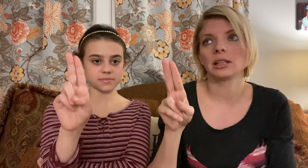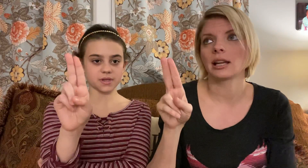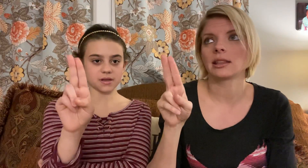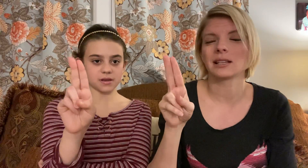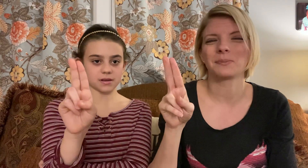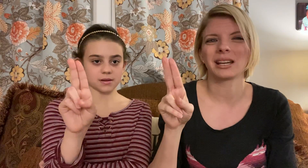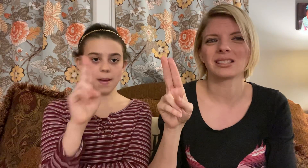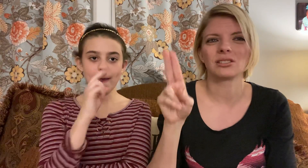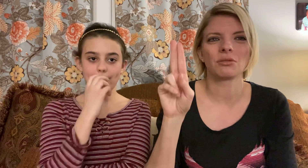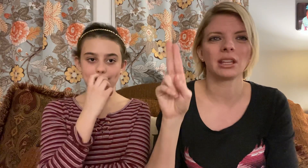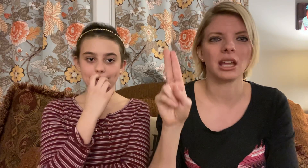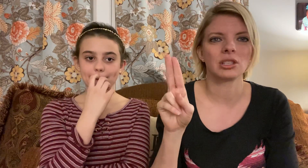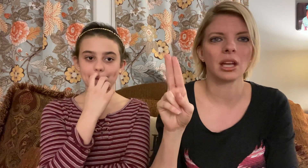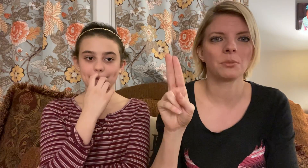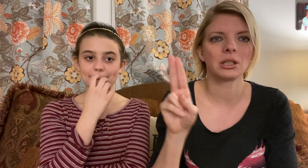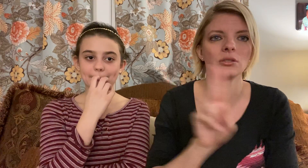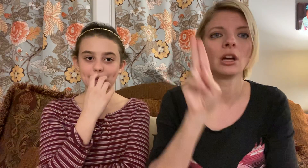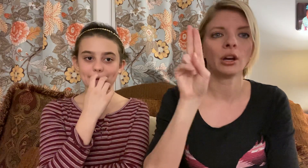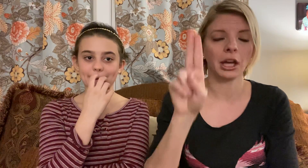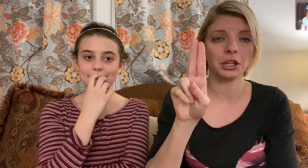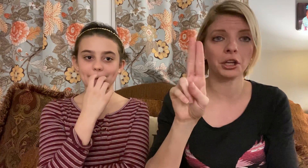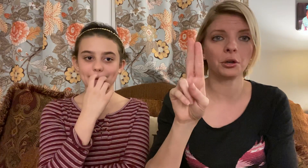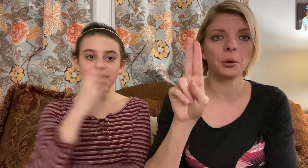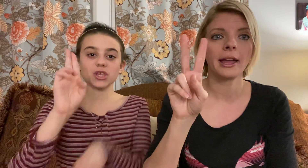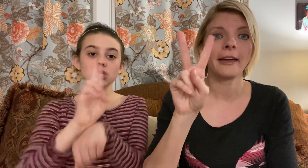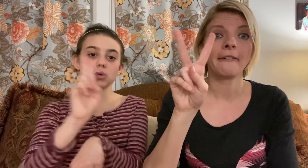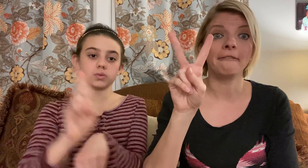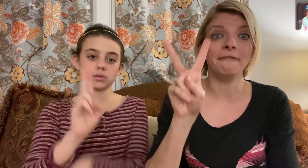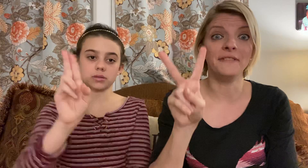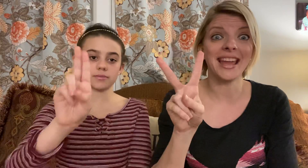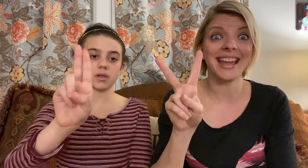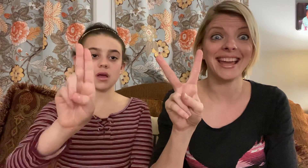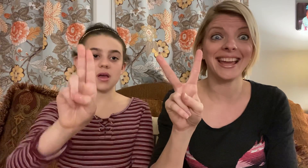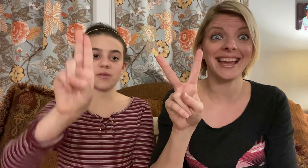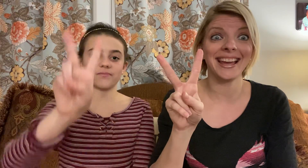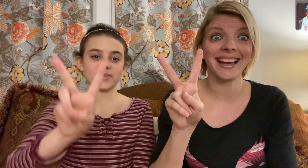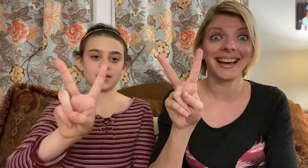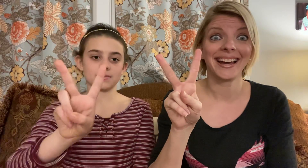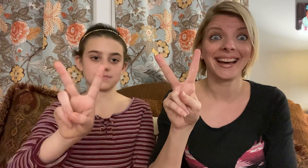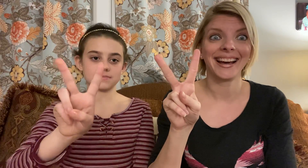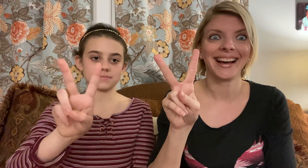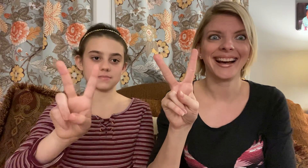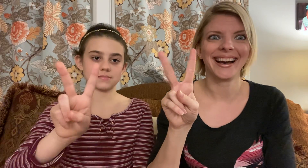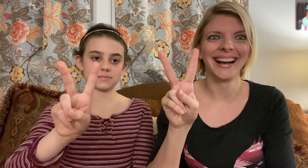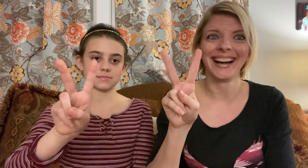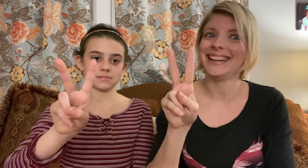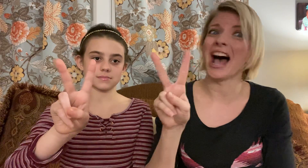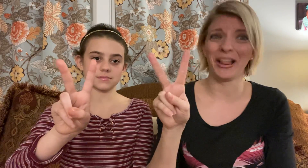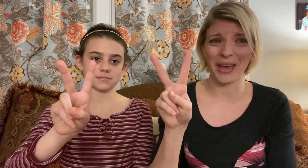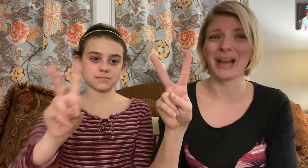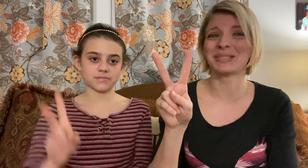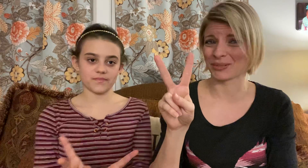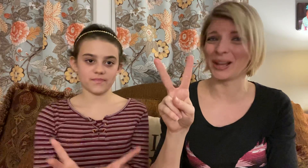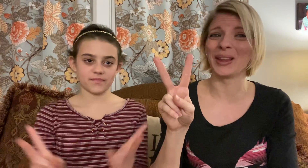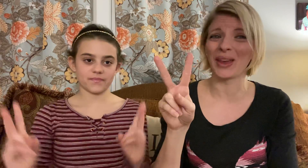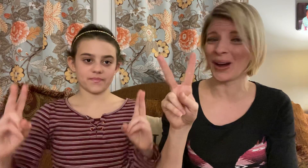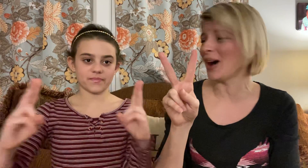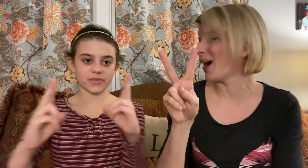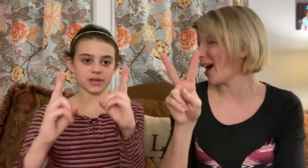of things, but I guess it's really each hand would use it. Okay, U, V. Now that's really